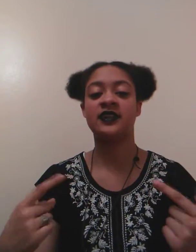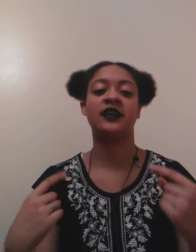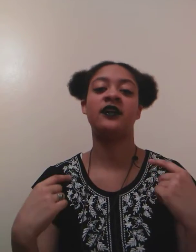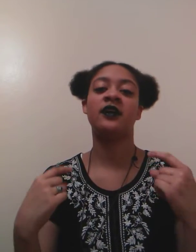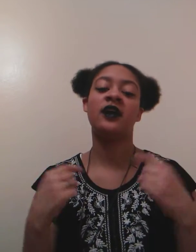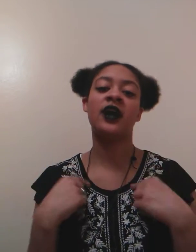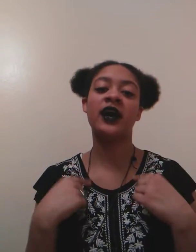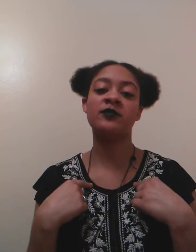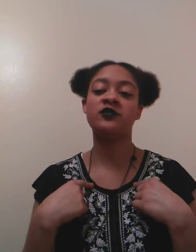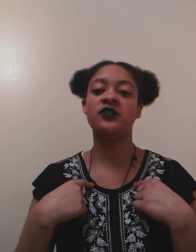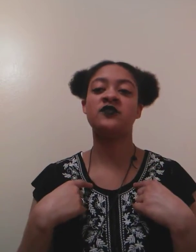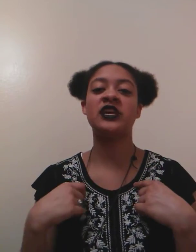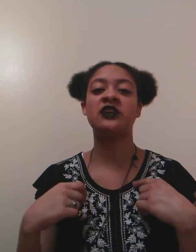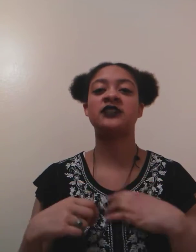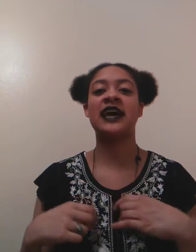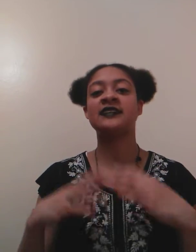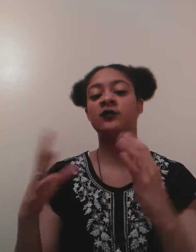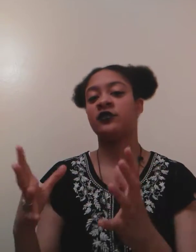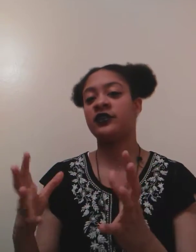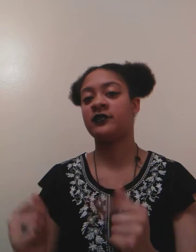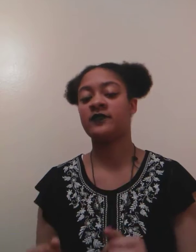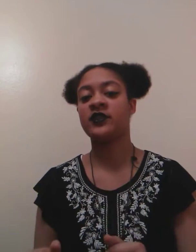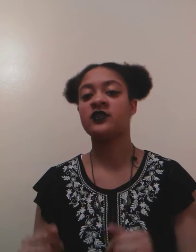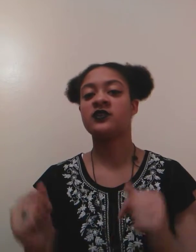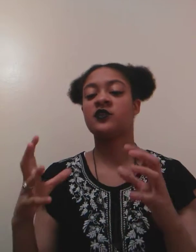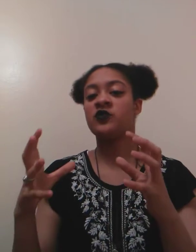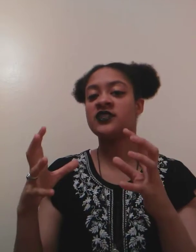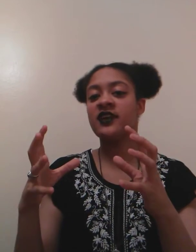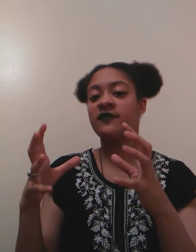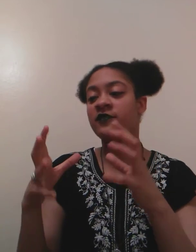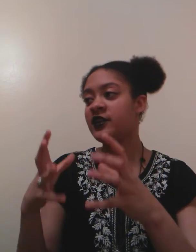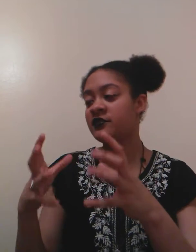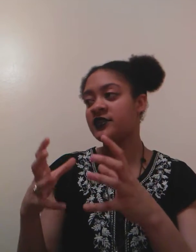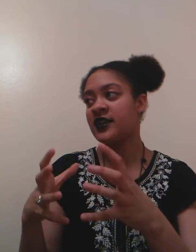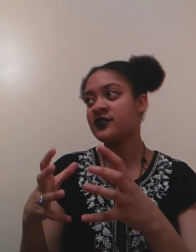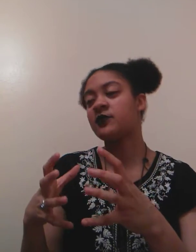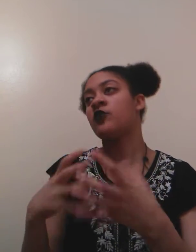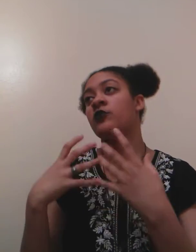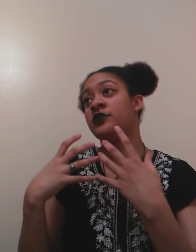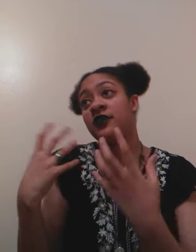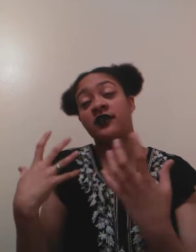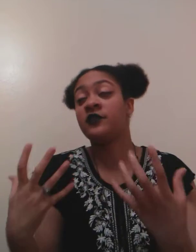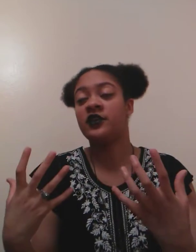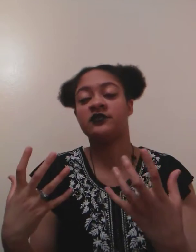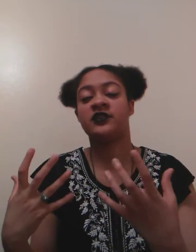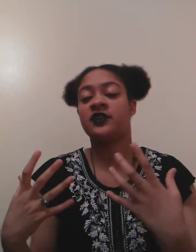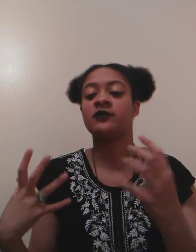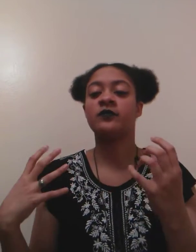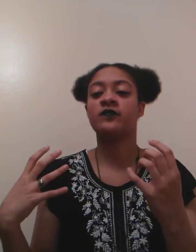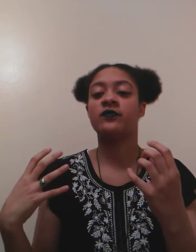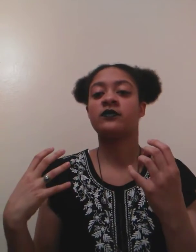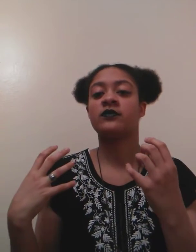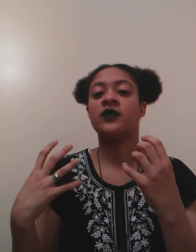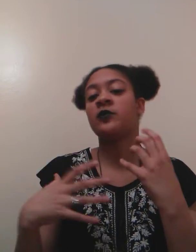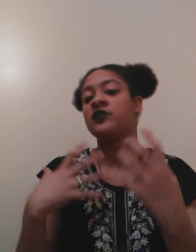say, I'm doing these videos as I'm learning. So once I fully understand something, or think I fully understand it, I'm going to